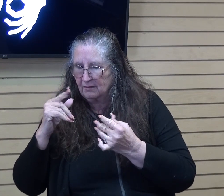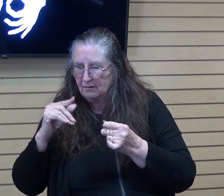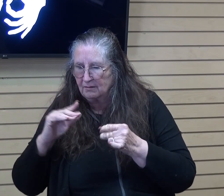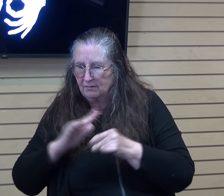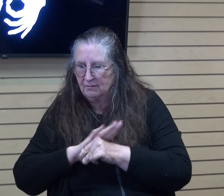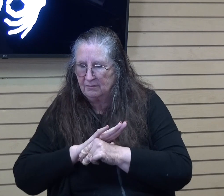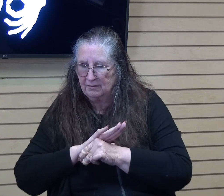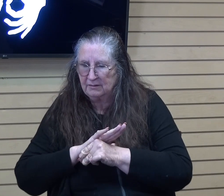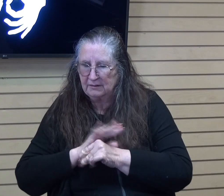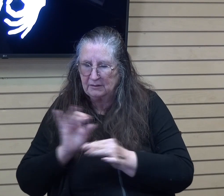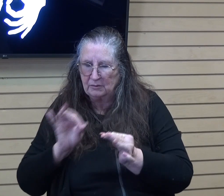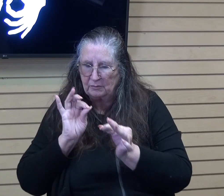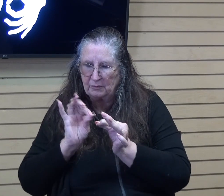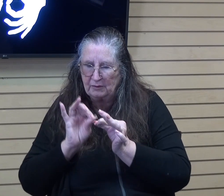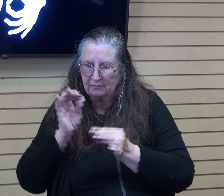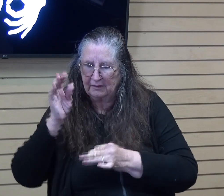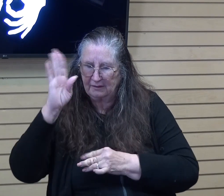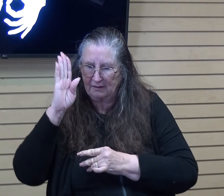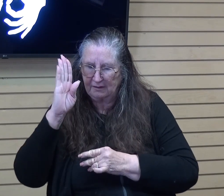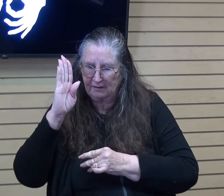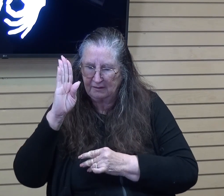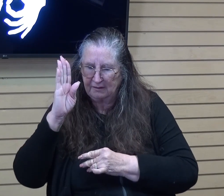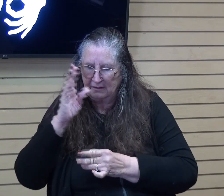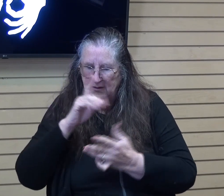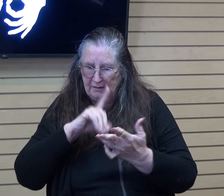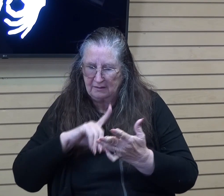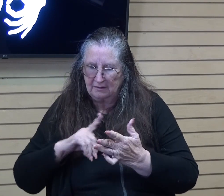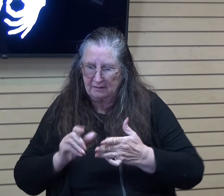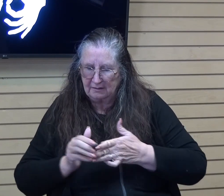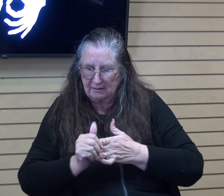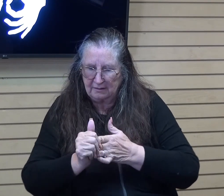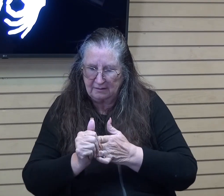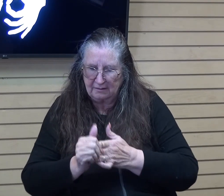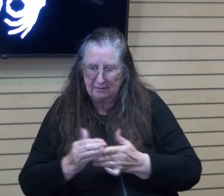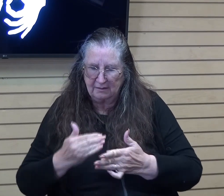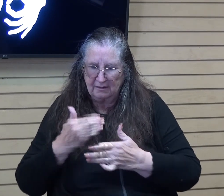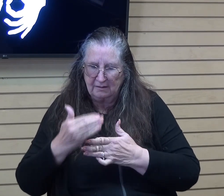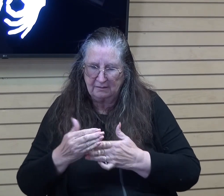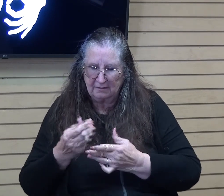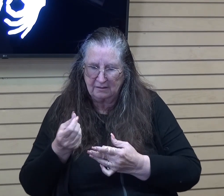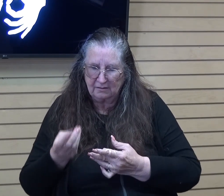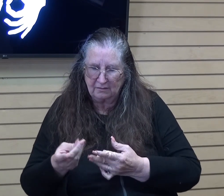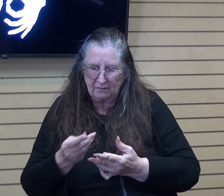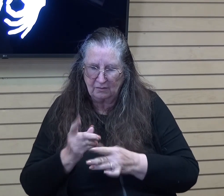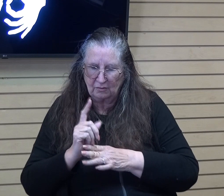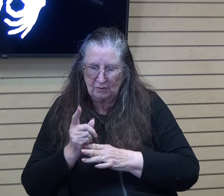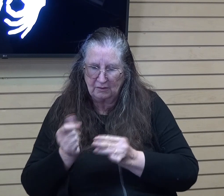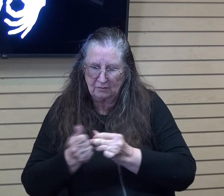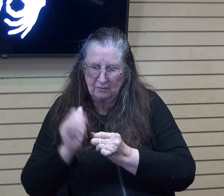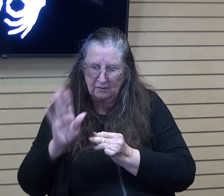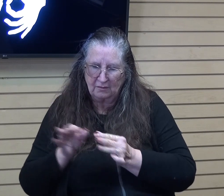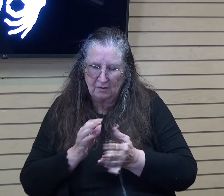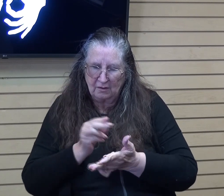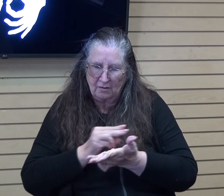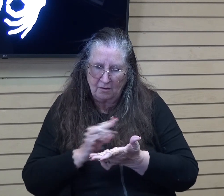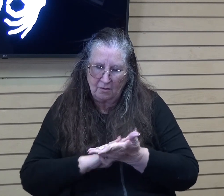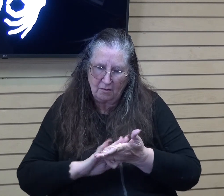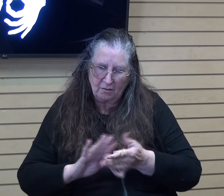God. Lord, would you just guide these next few minutes by your Holy Spirit, Lord, that you would